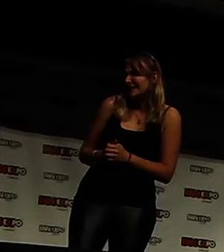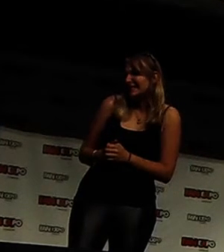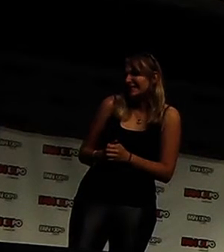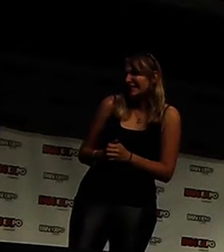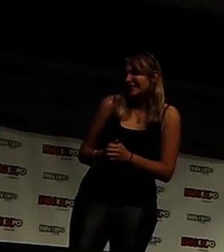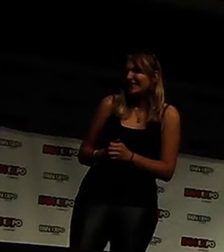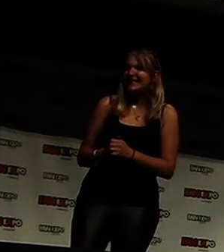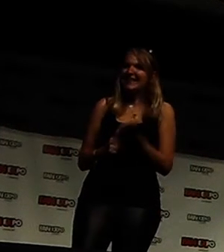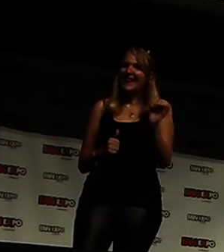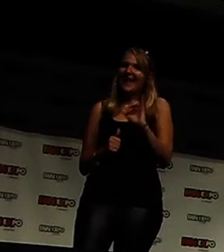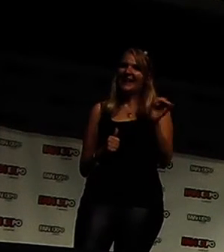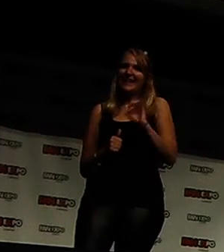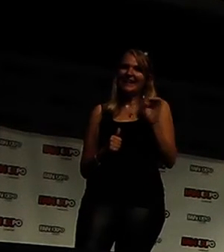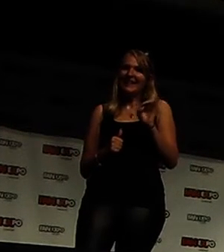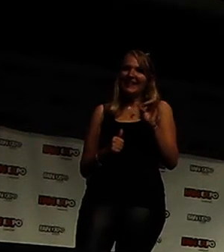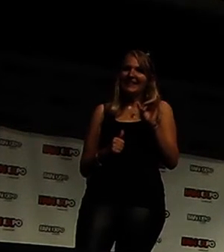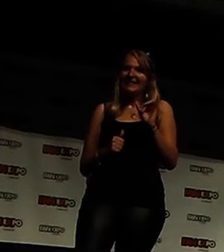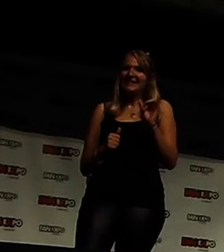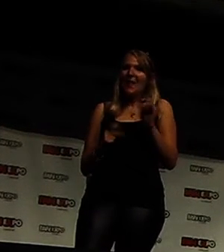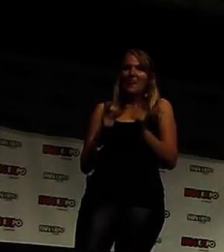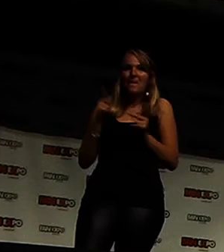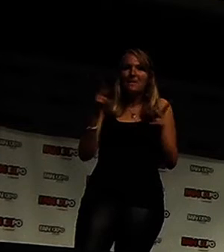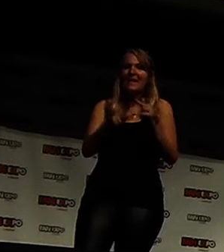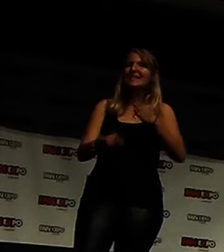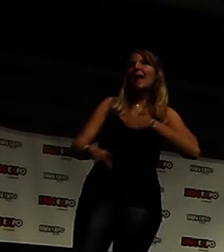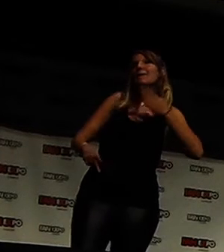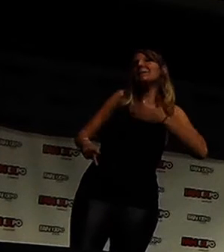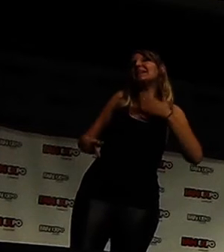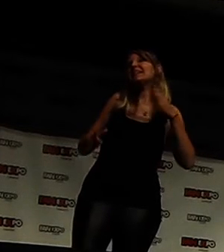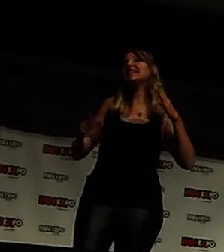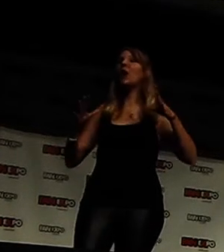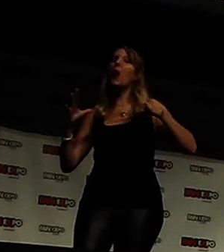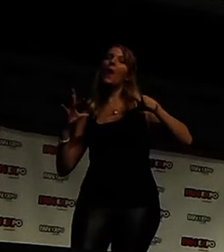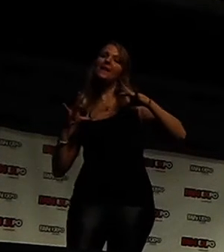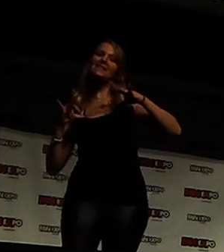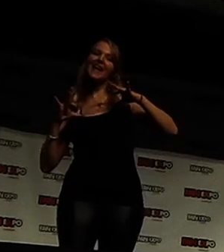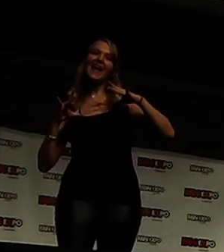Of like a place of happiness and holidays and